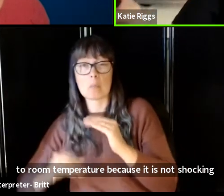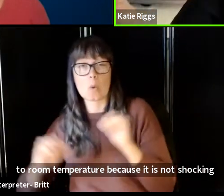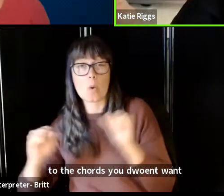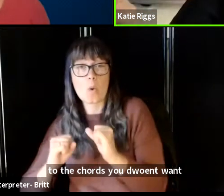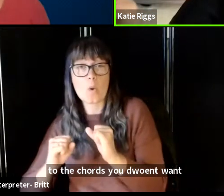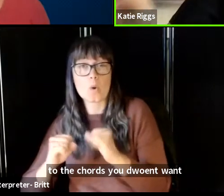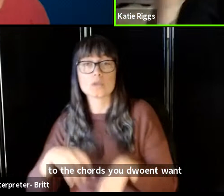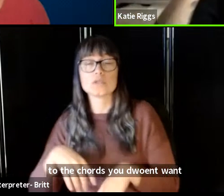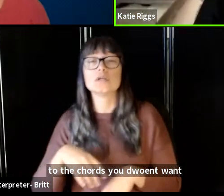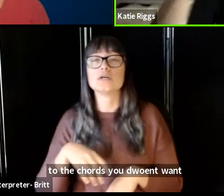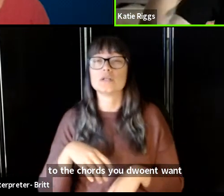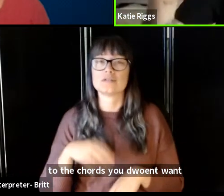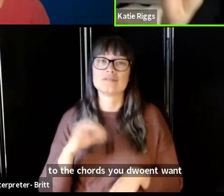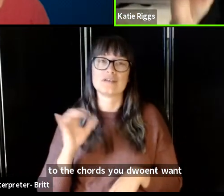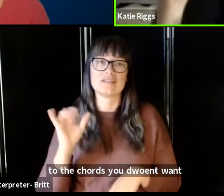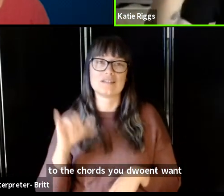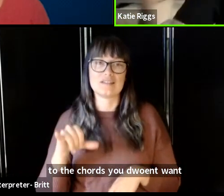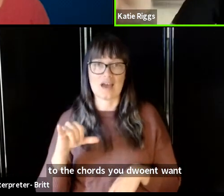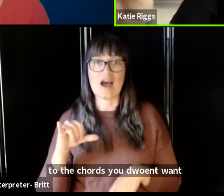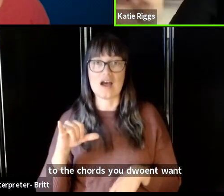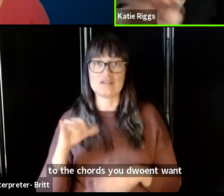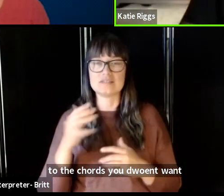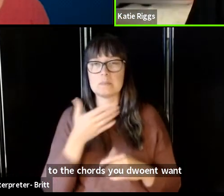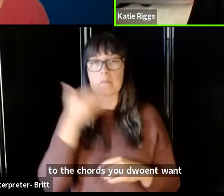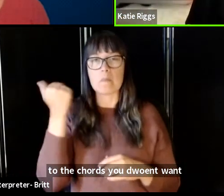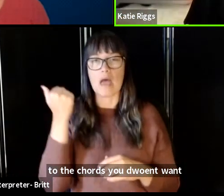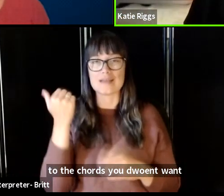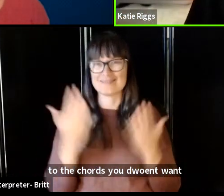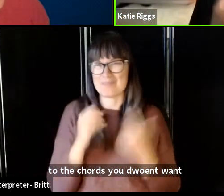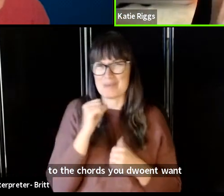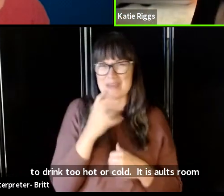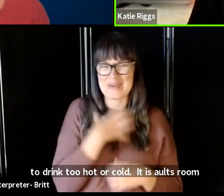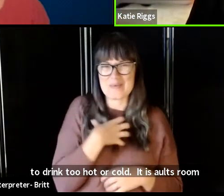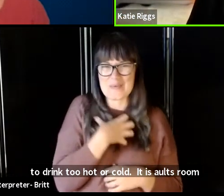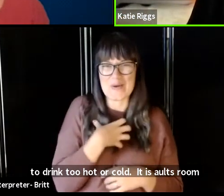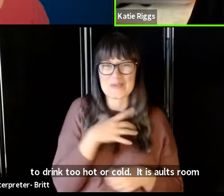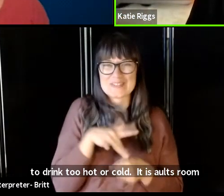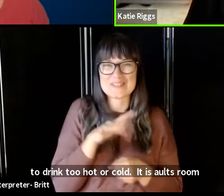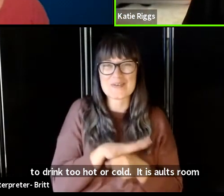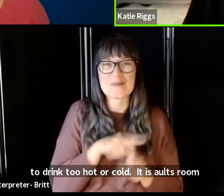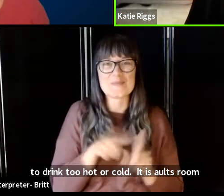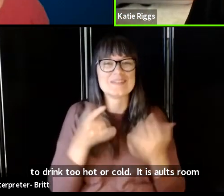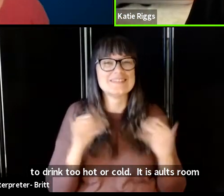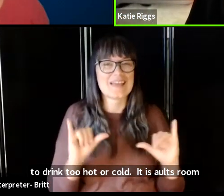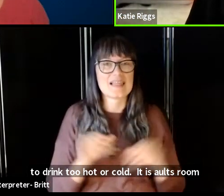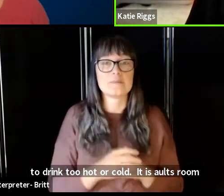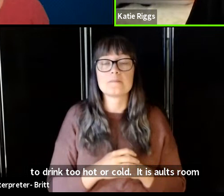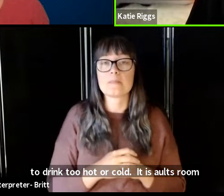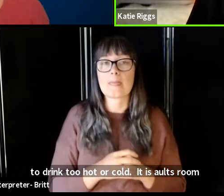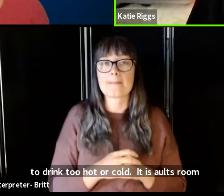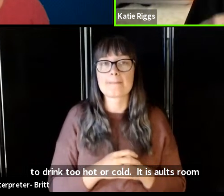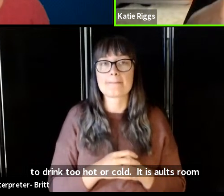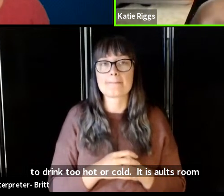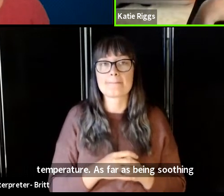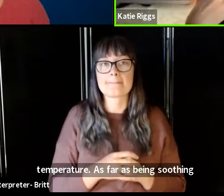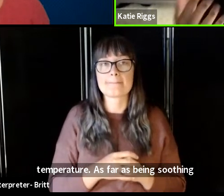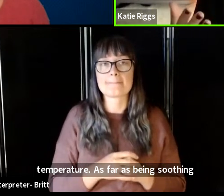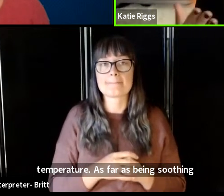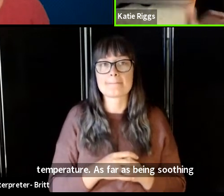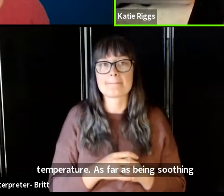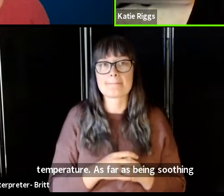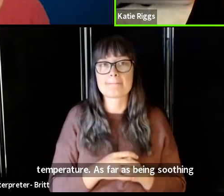really gross for a soda, but just know what you're doing. And then as far as being soothing,